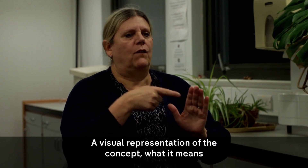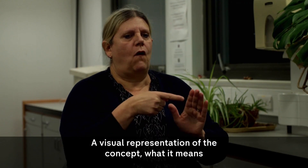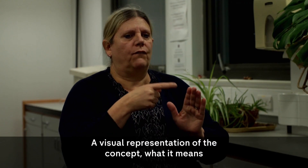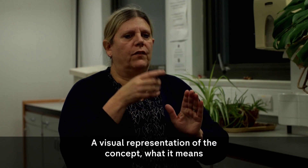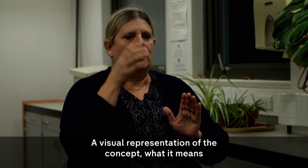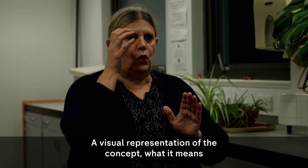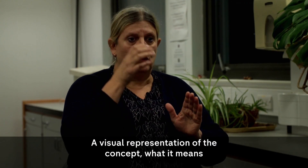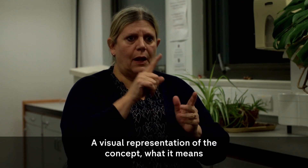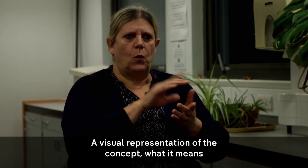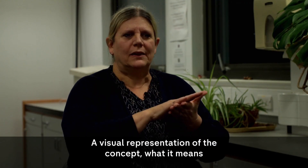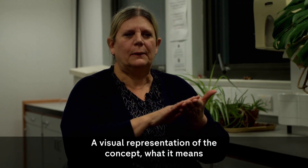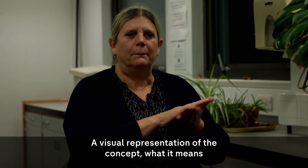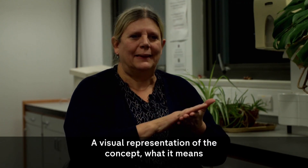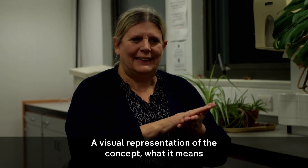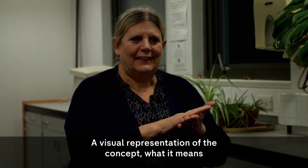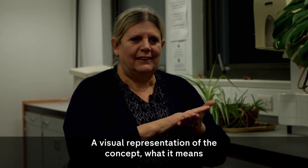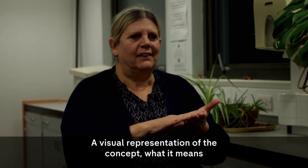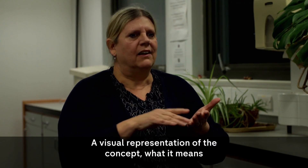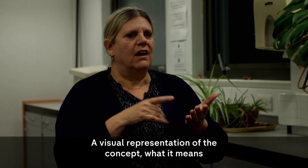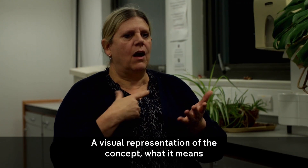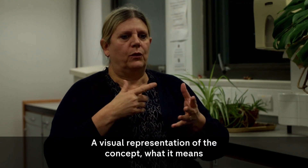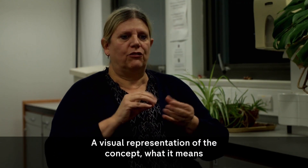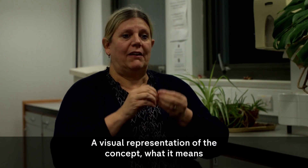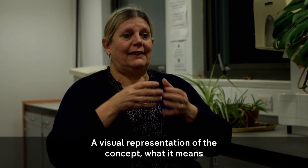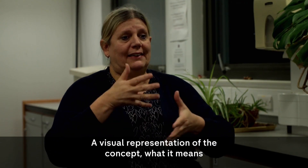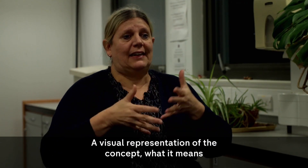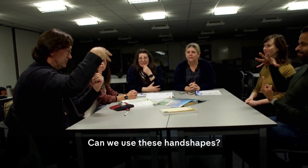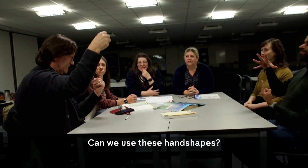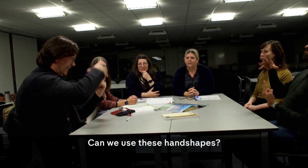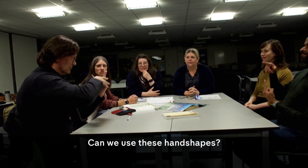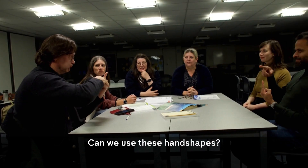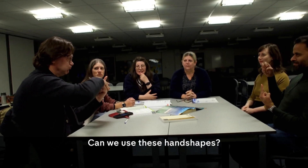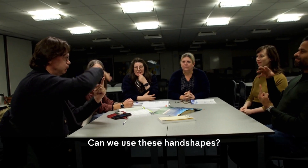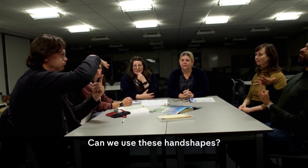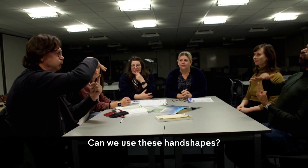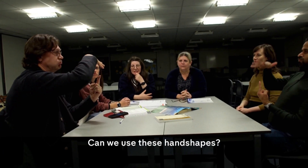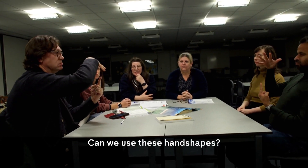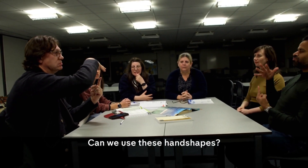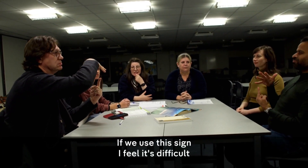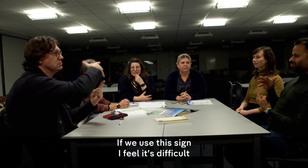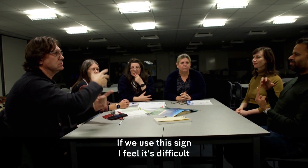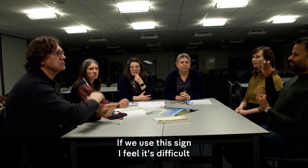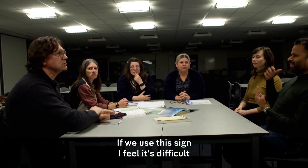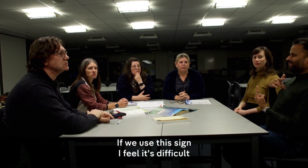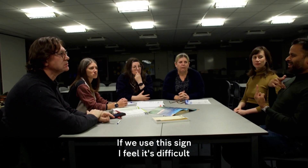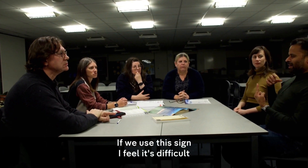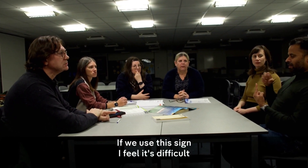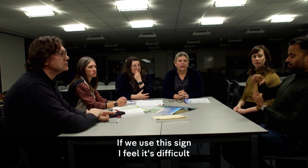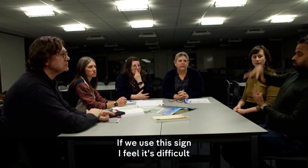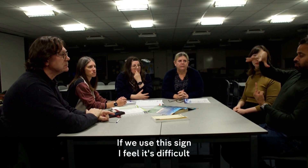a visual representation of the concept, what it means. Can we use these hand shapes? If we use this sign, I feel it is